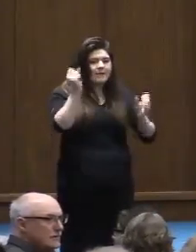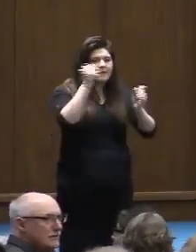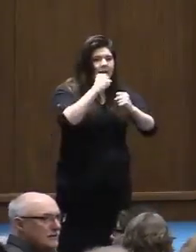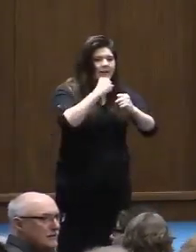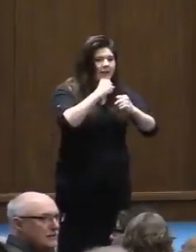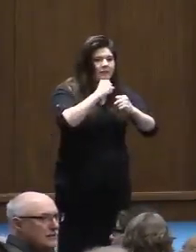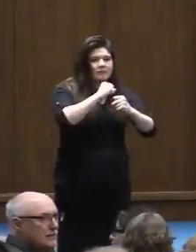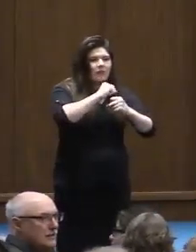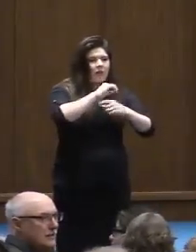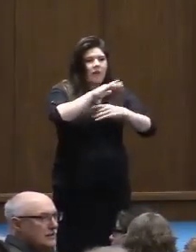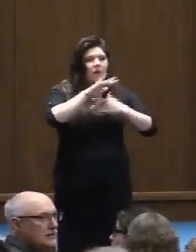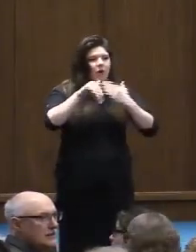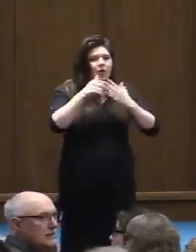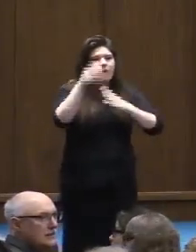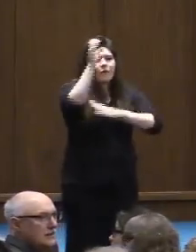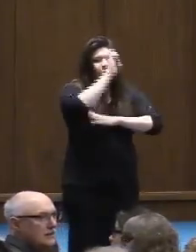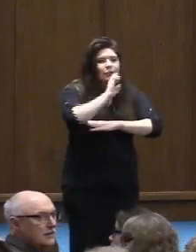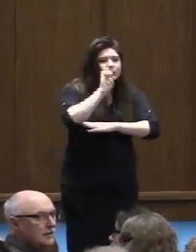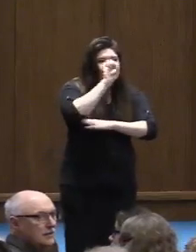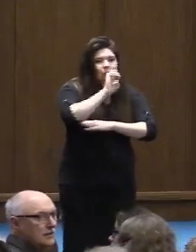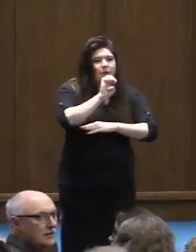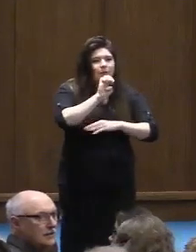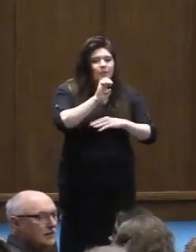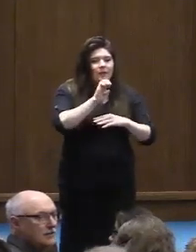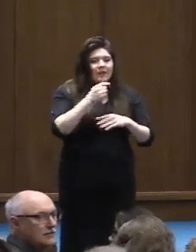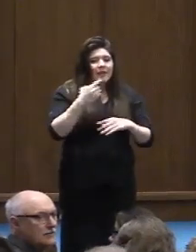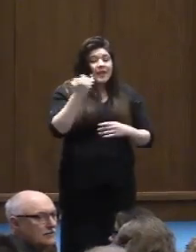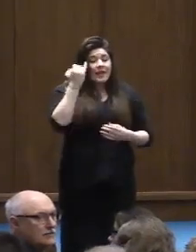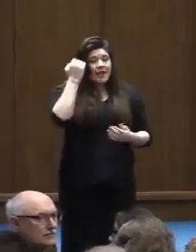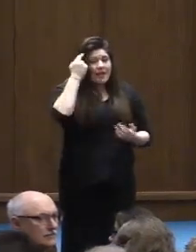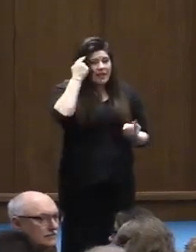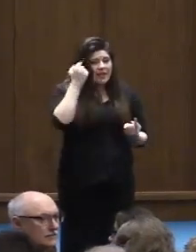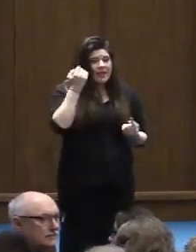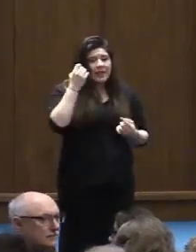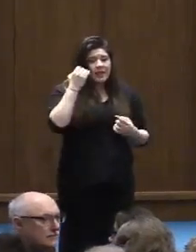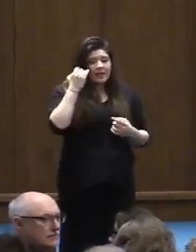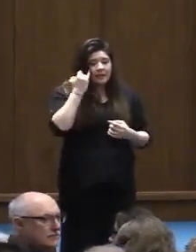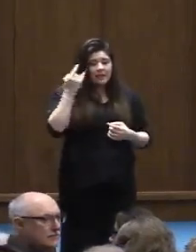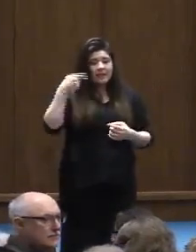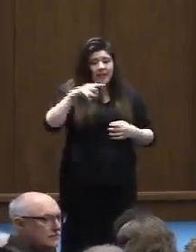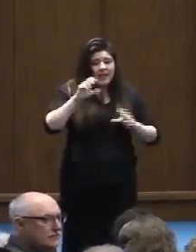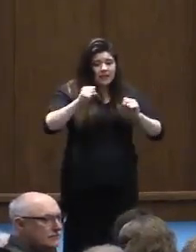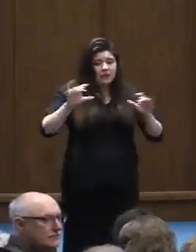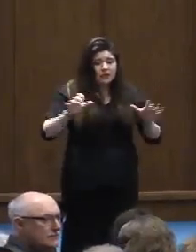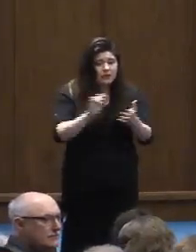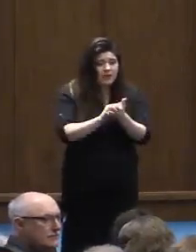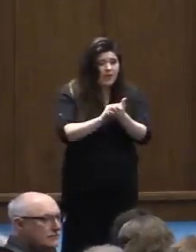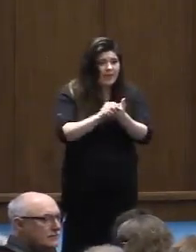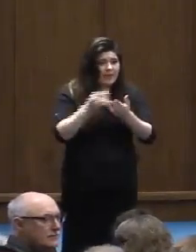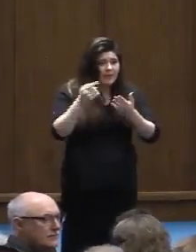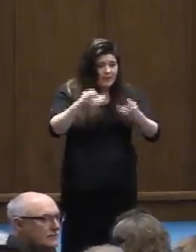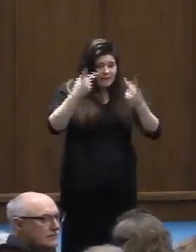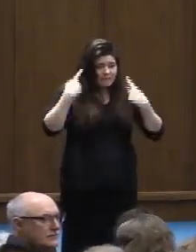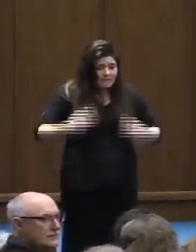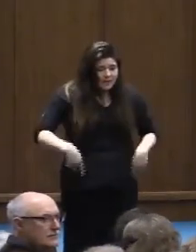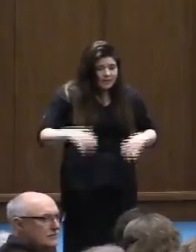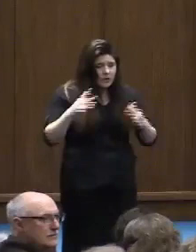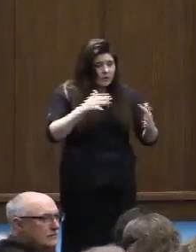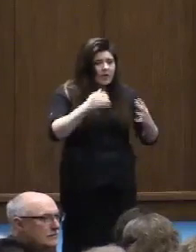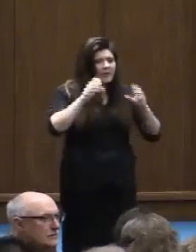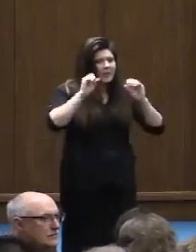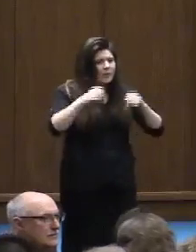across Europe. And I think if they could do things like that then in a physical battle, couldn't we send